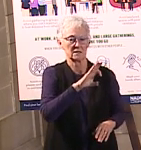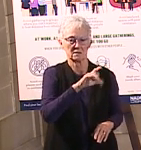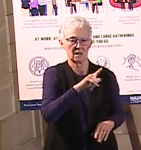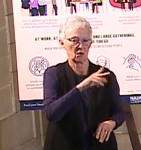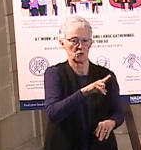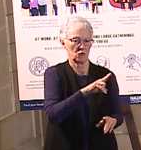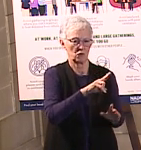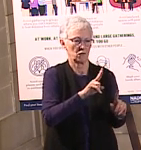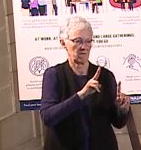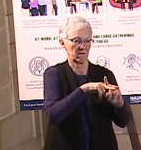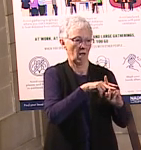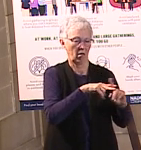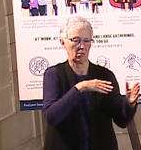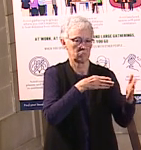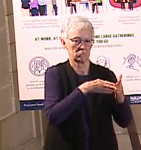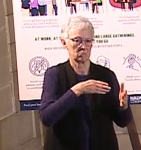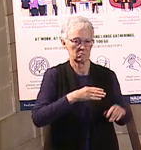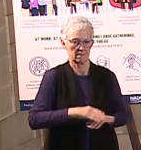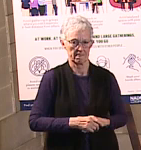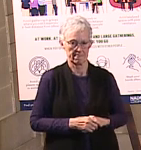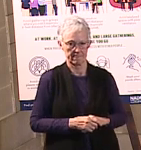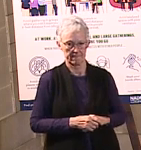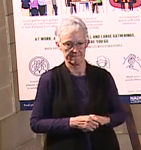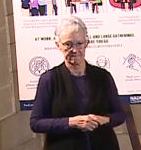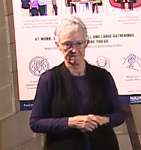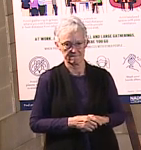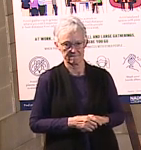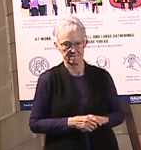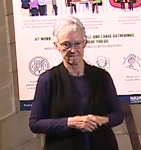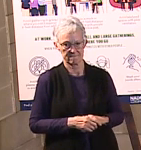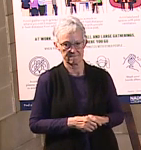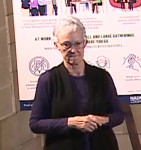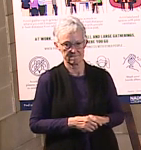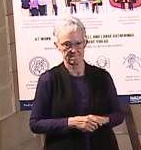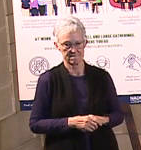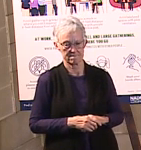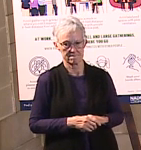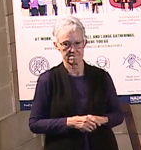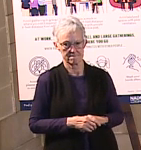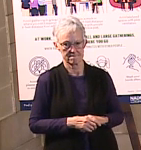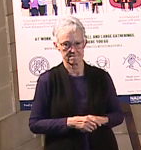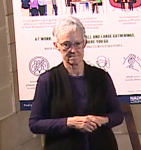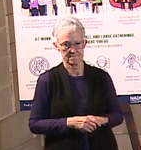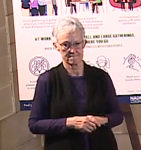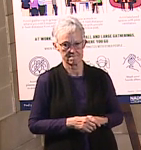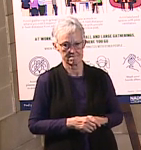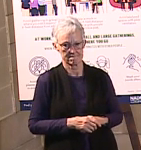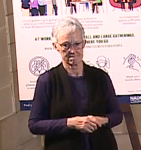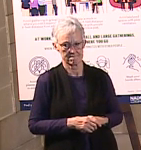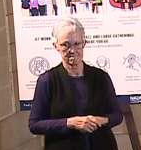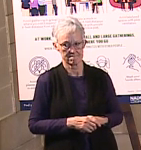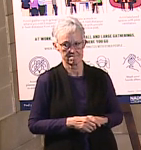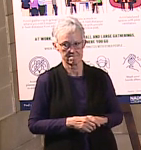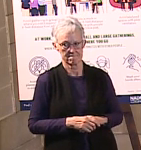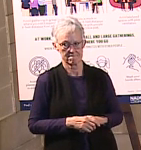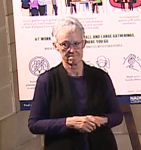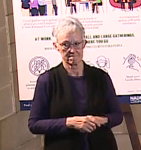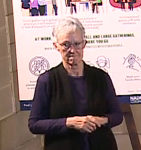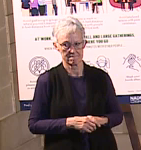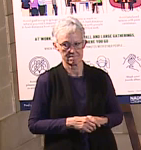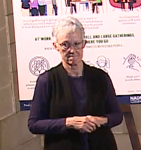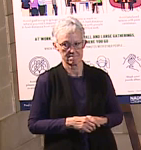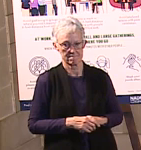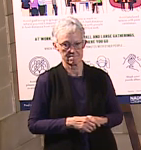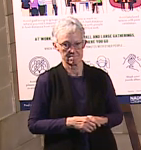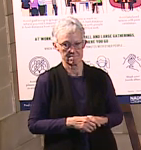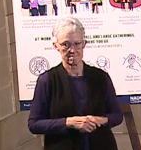so to speak, was that the lawsuit may be premature because it doesn't take into account the pandemic that we're now in, and you have a number of inmates